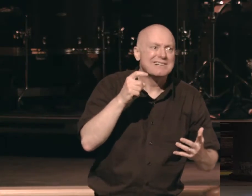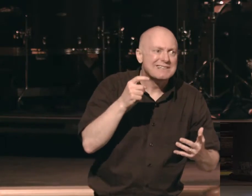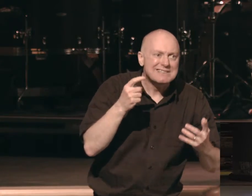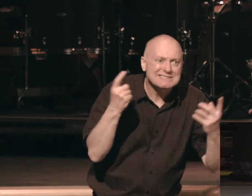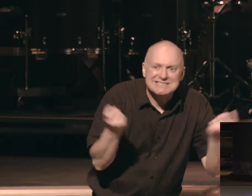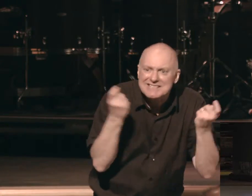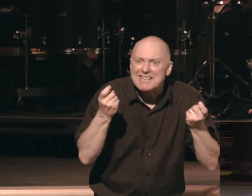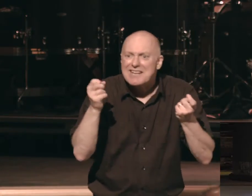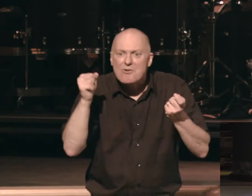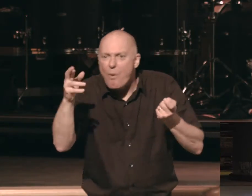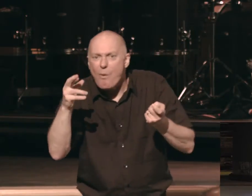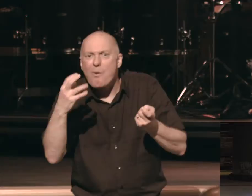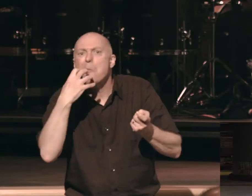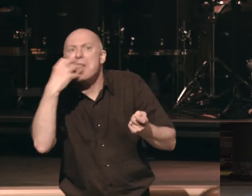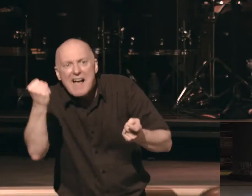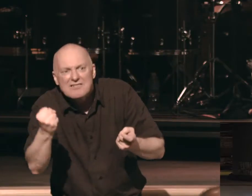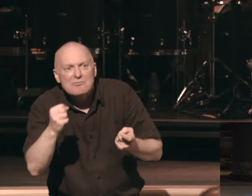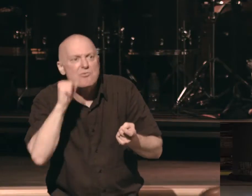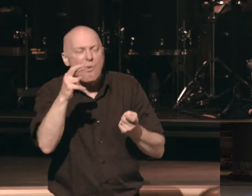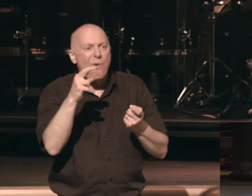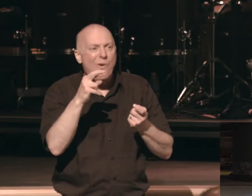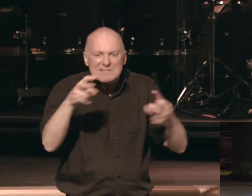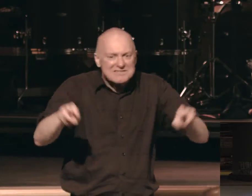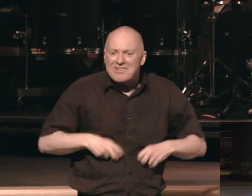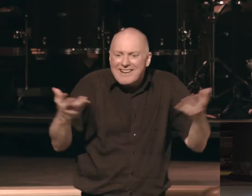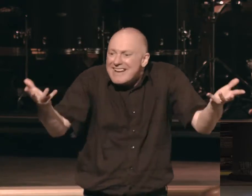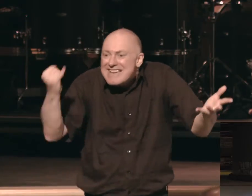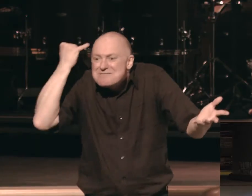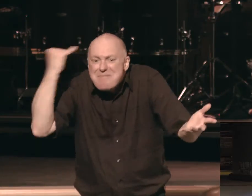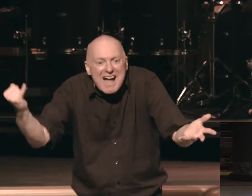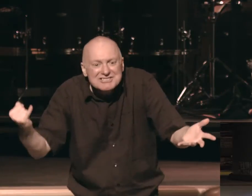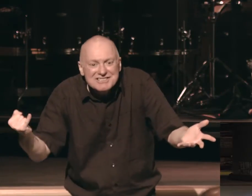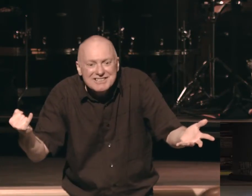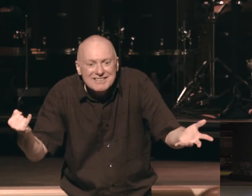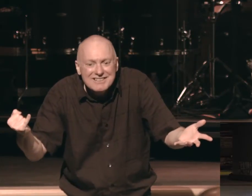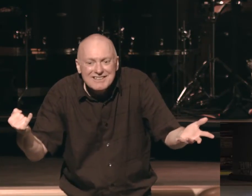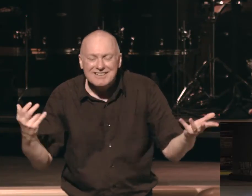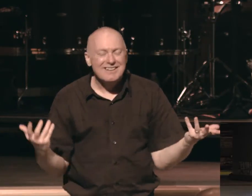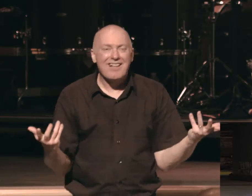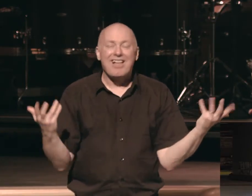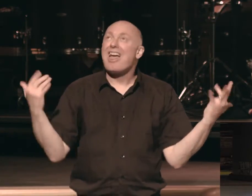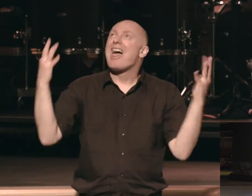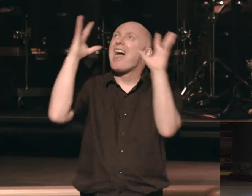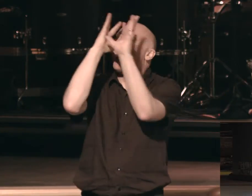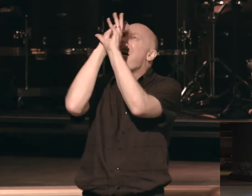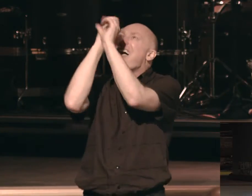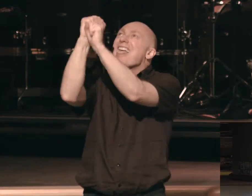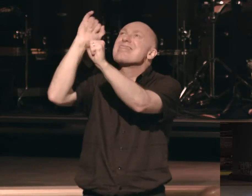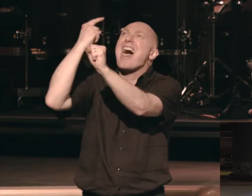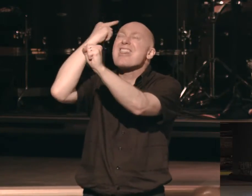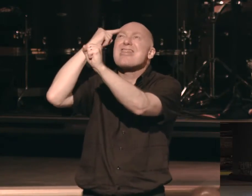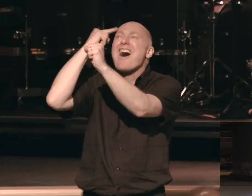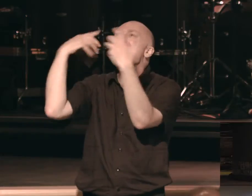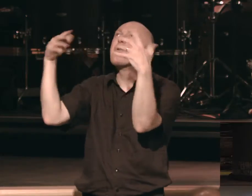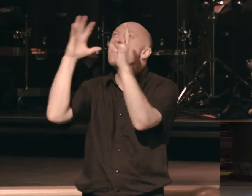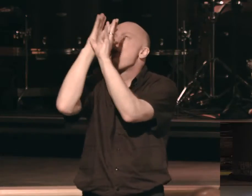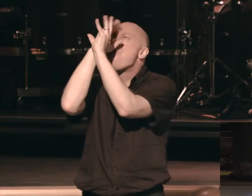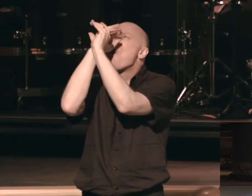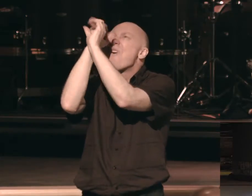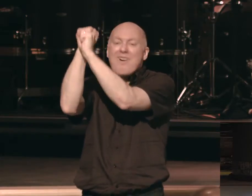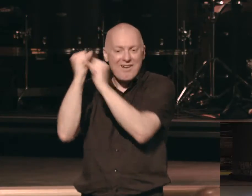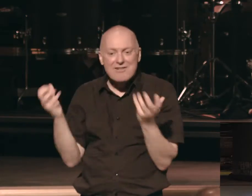or blasphemy or selfishness. Just imagine, be captured by the thought of a world without